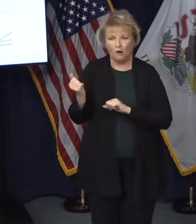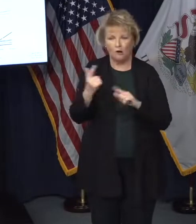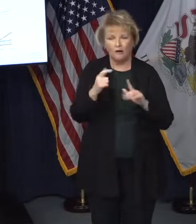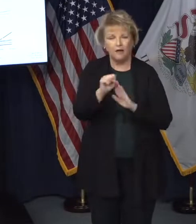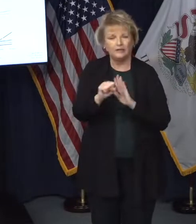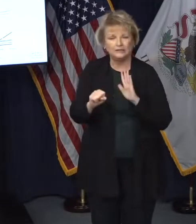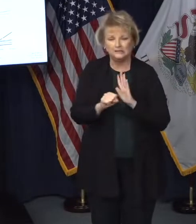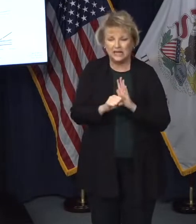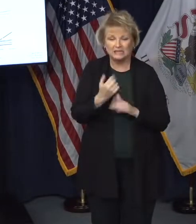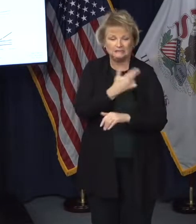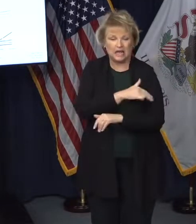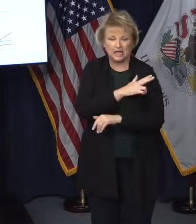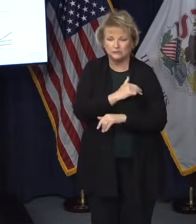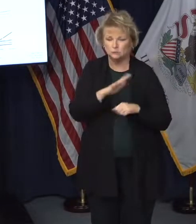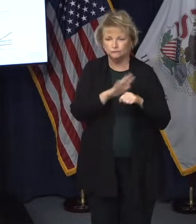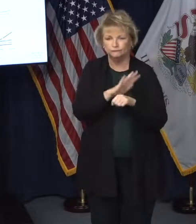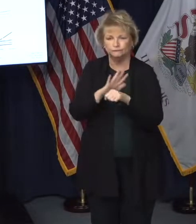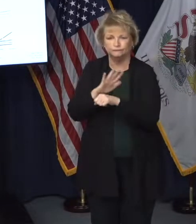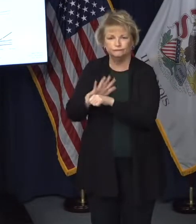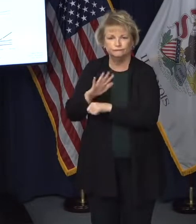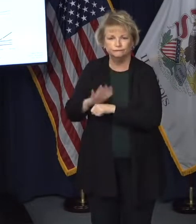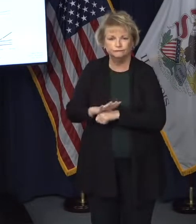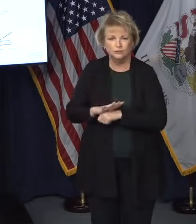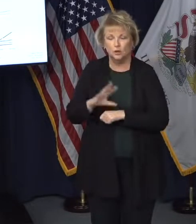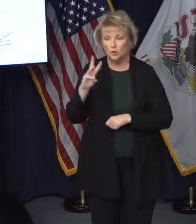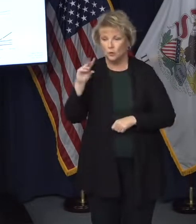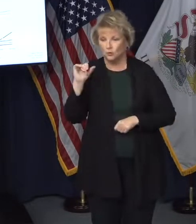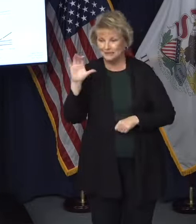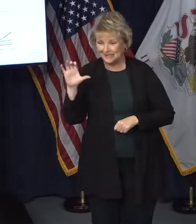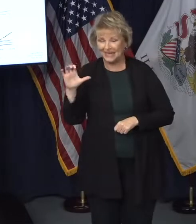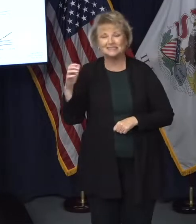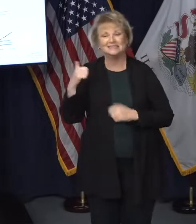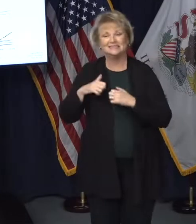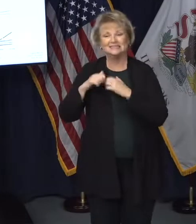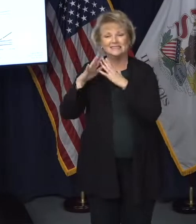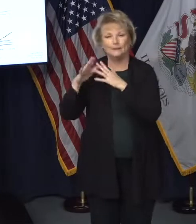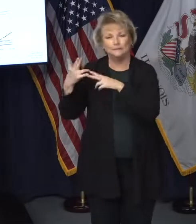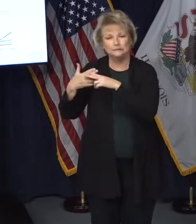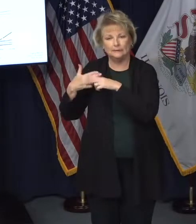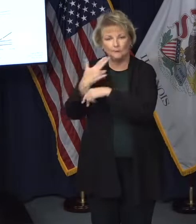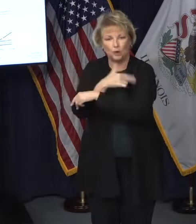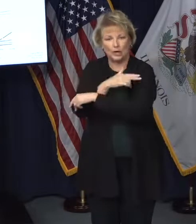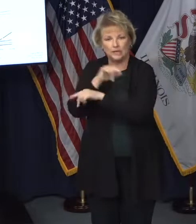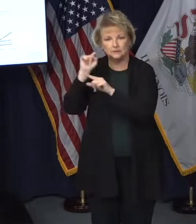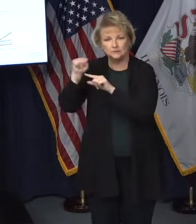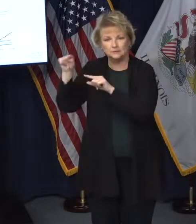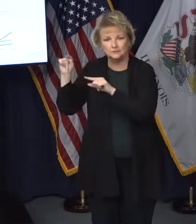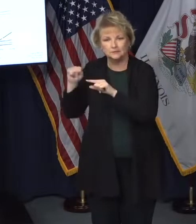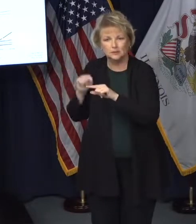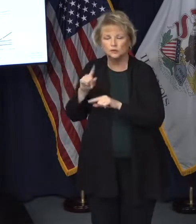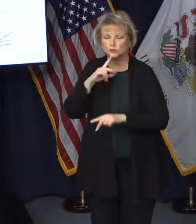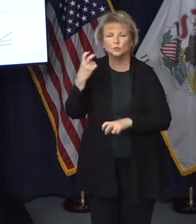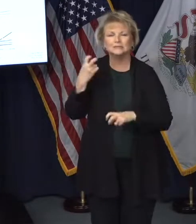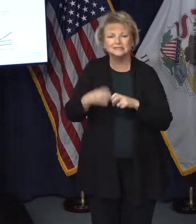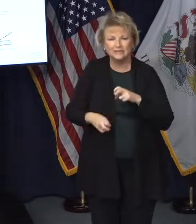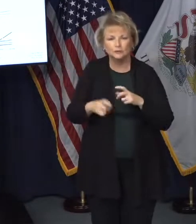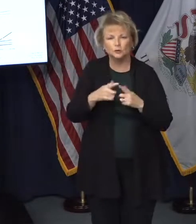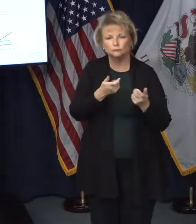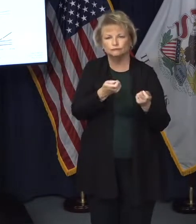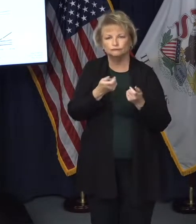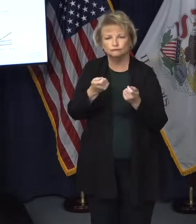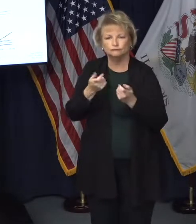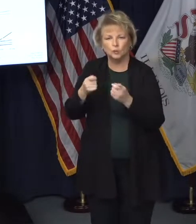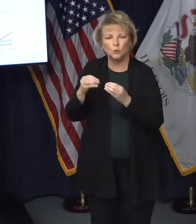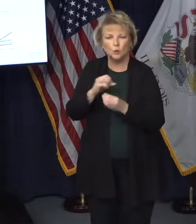their hospitals are overflowing. Wisconsin has field hospitals operating, so it's very, very difficult to get new staff